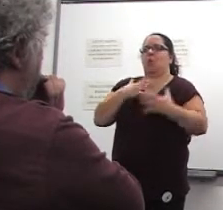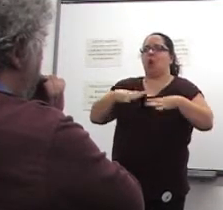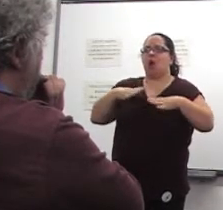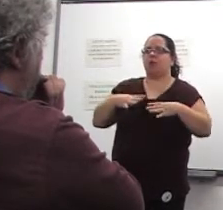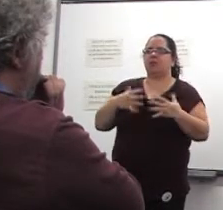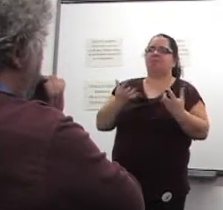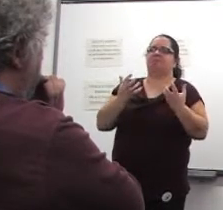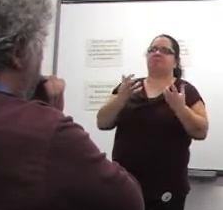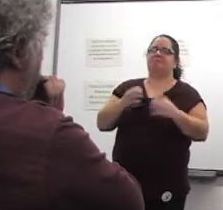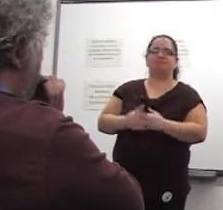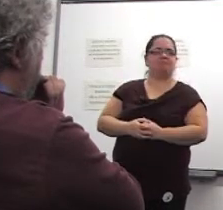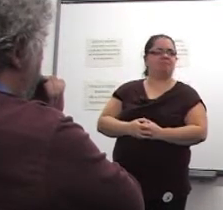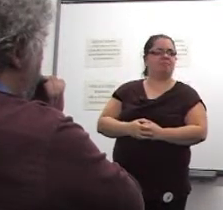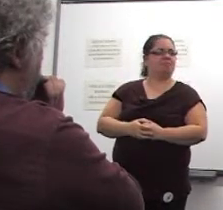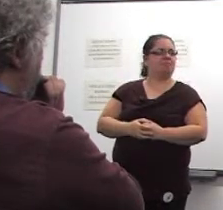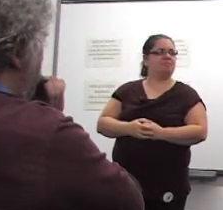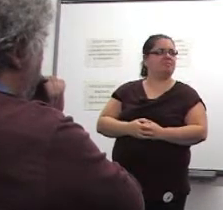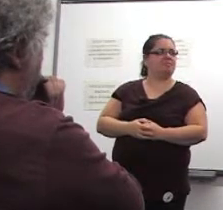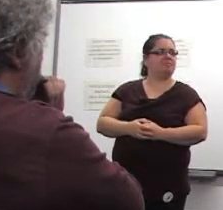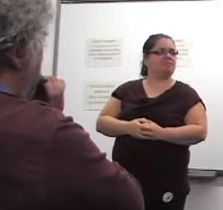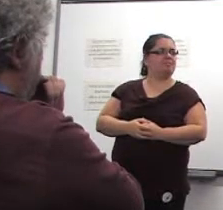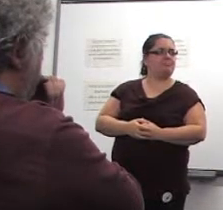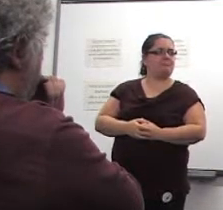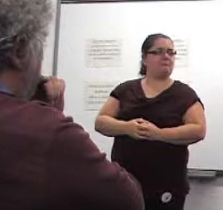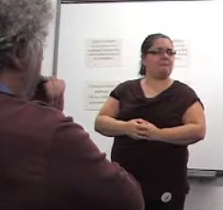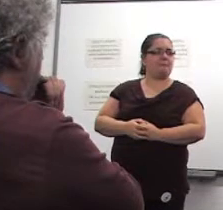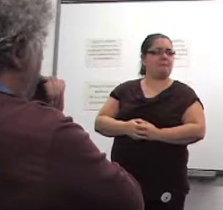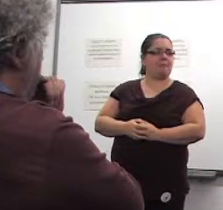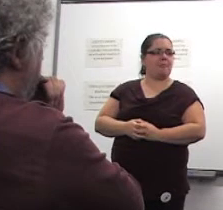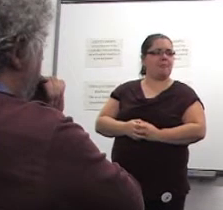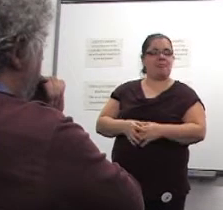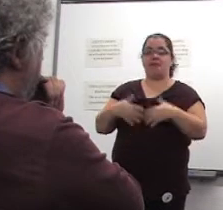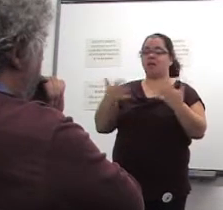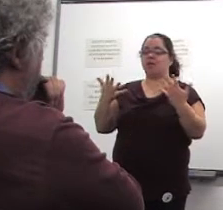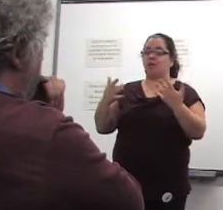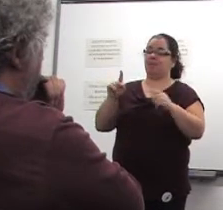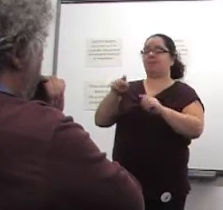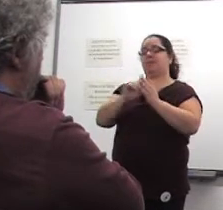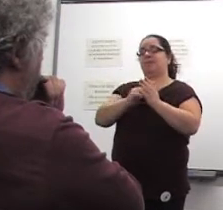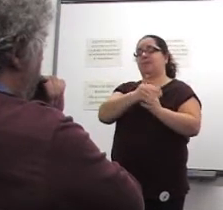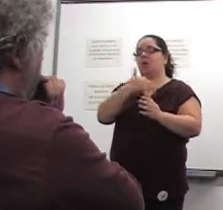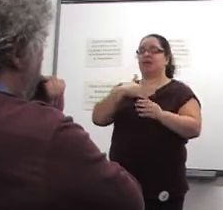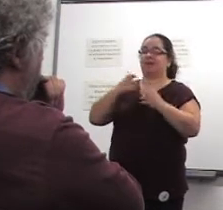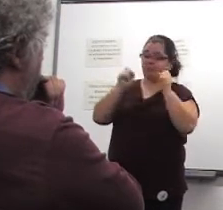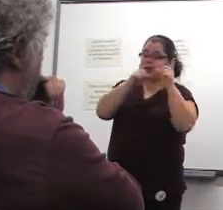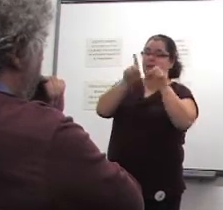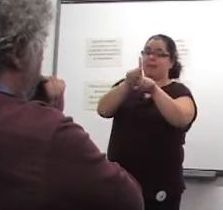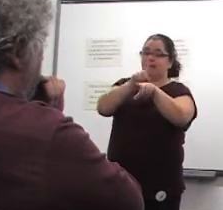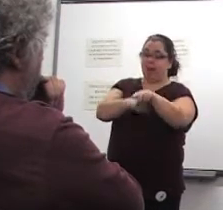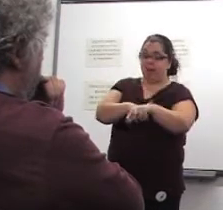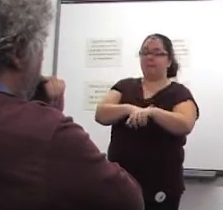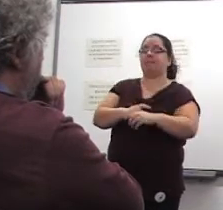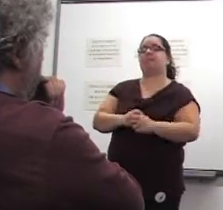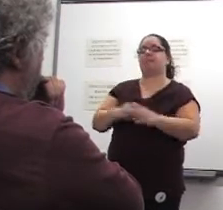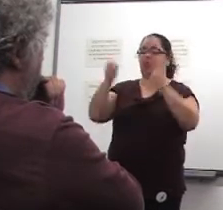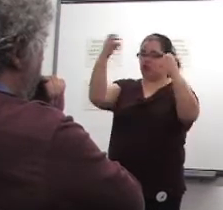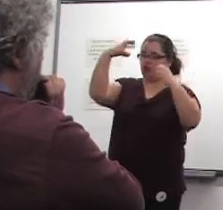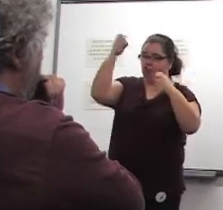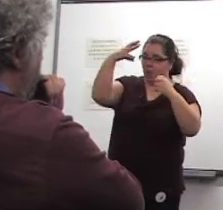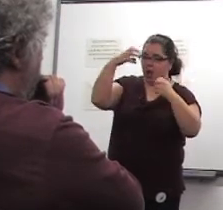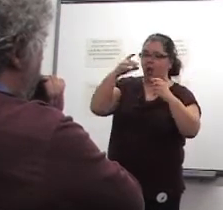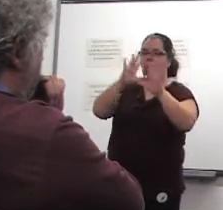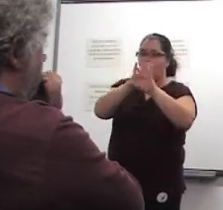this, and sometimes dirtily ashamed. So he rose that morning at the same time as usual, and